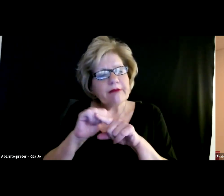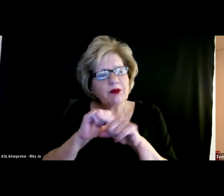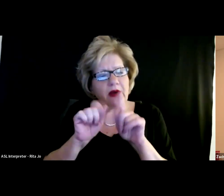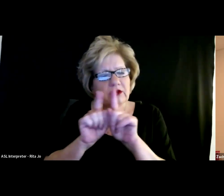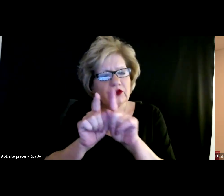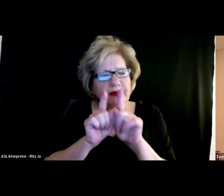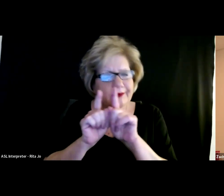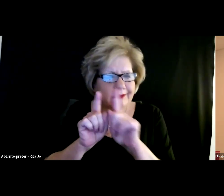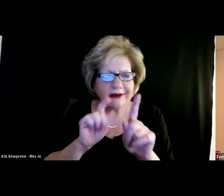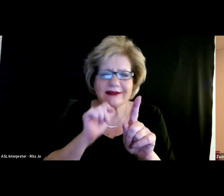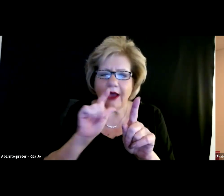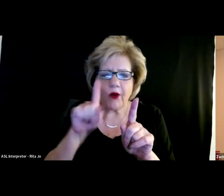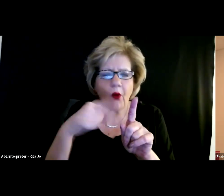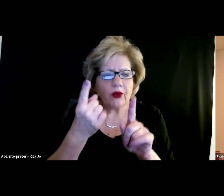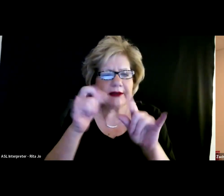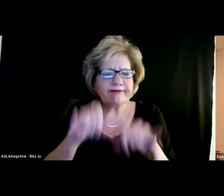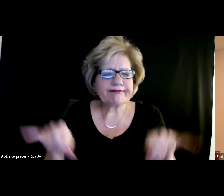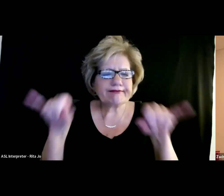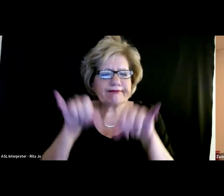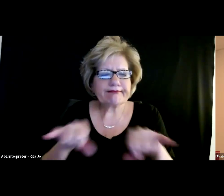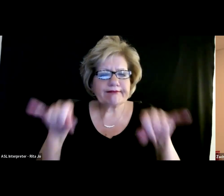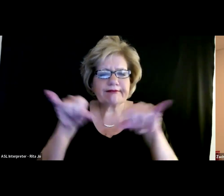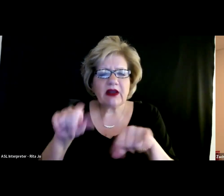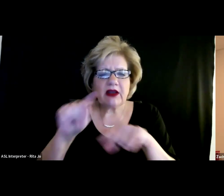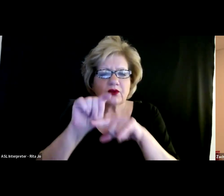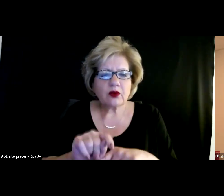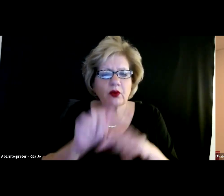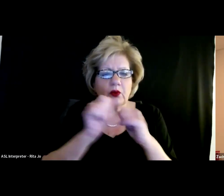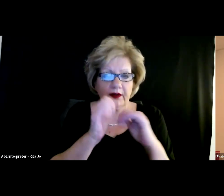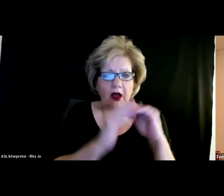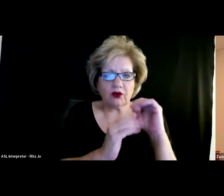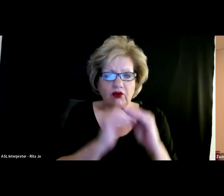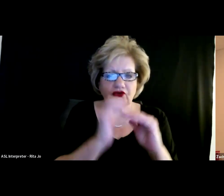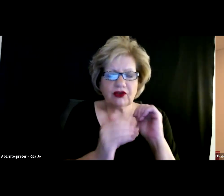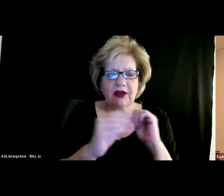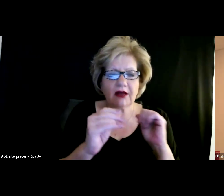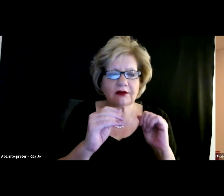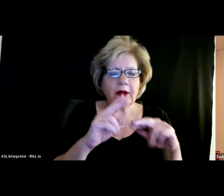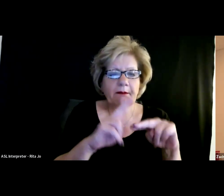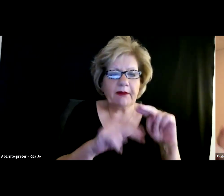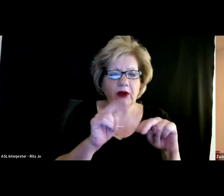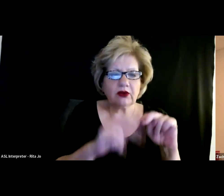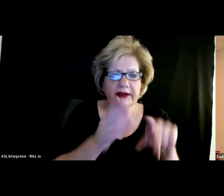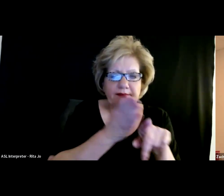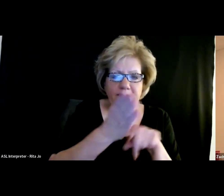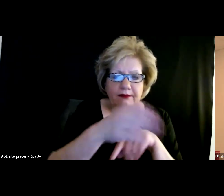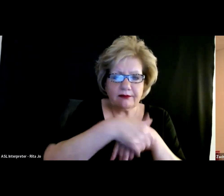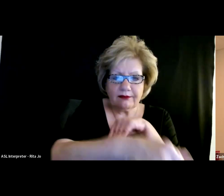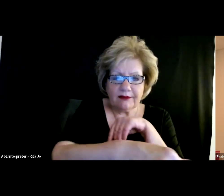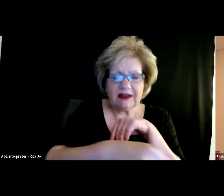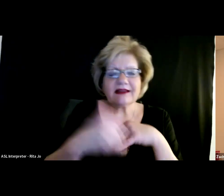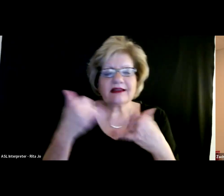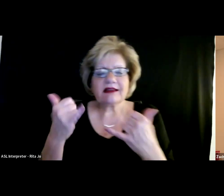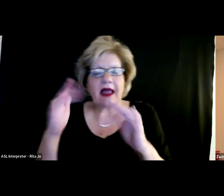beyond the traditional construction and building trades, but it goes to advanced